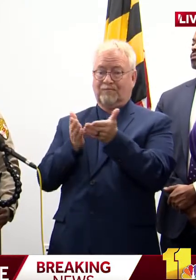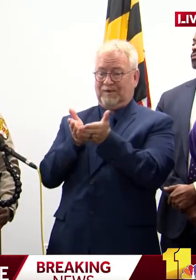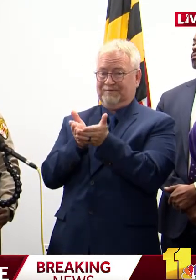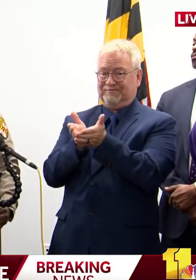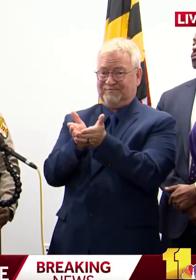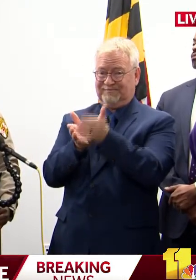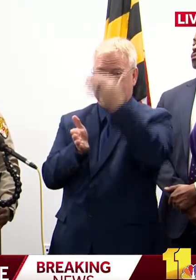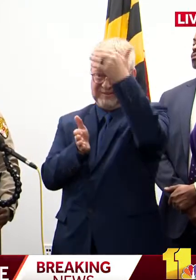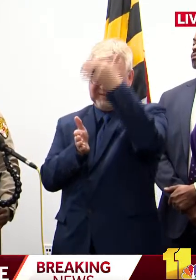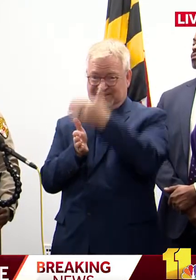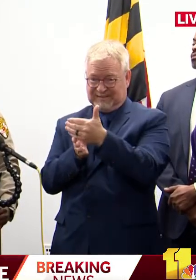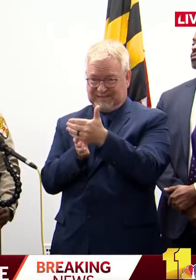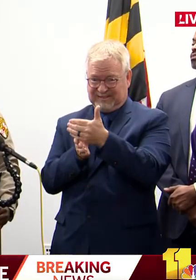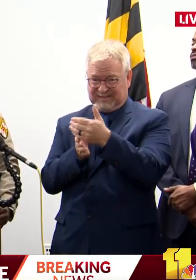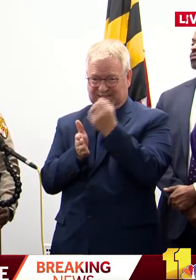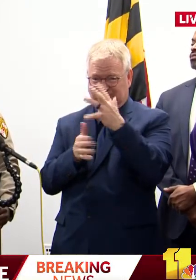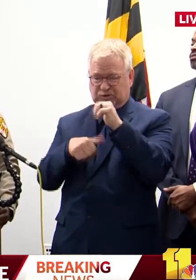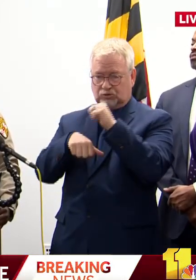and debris,